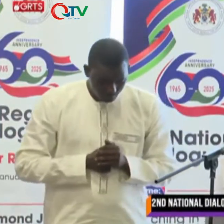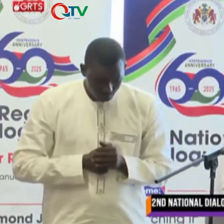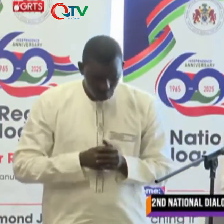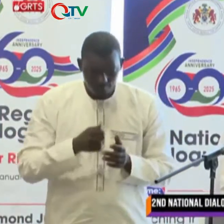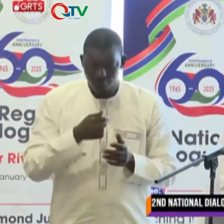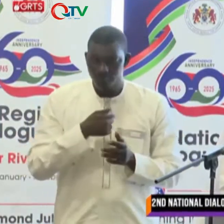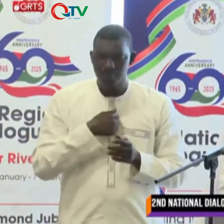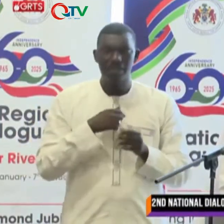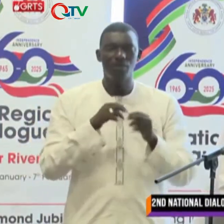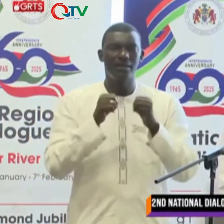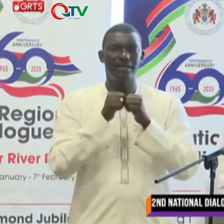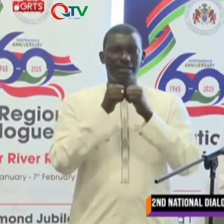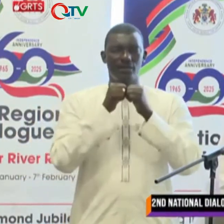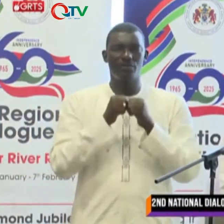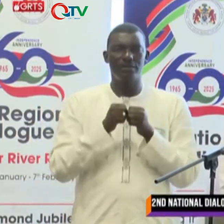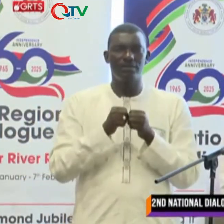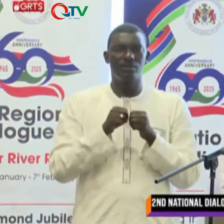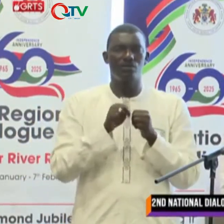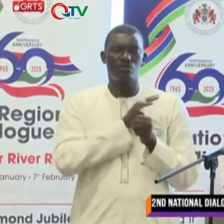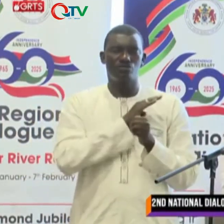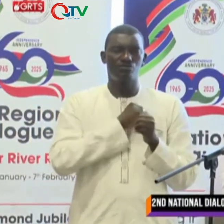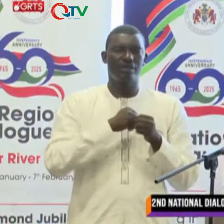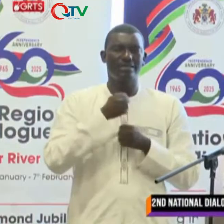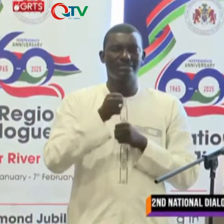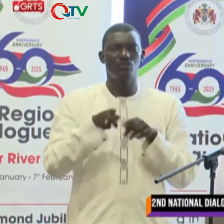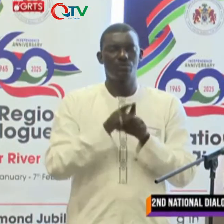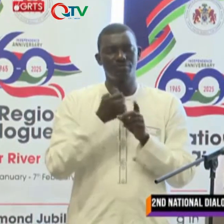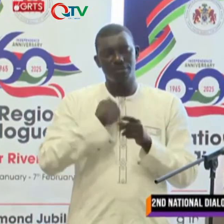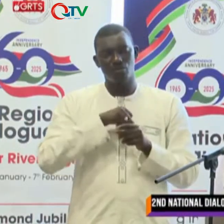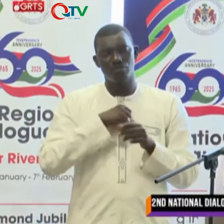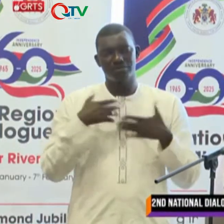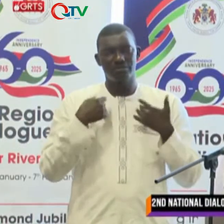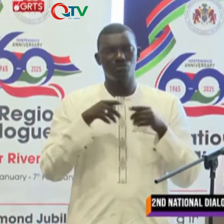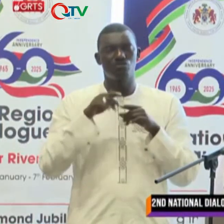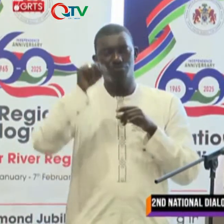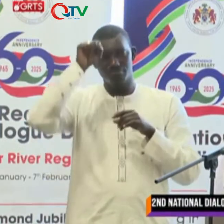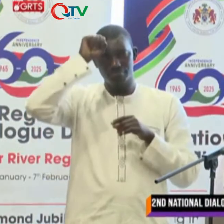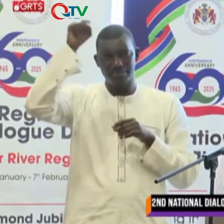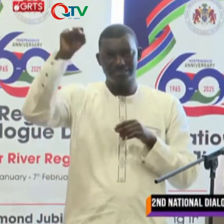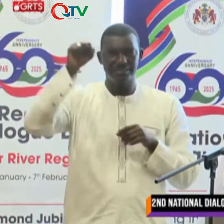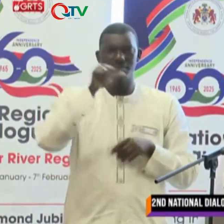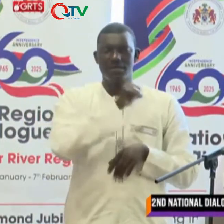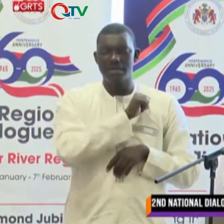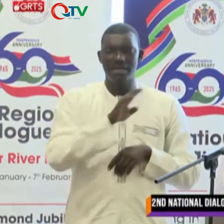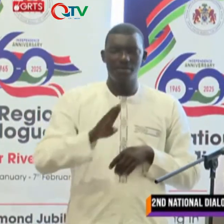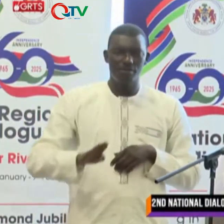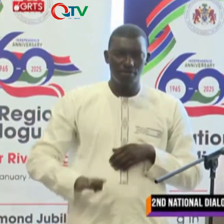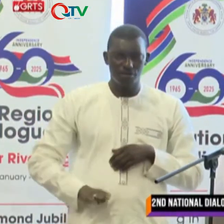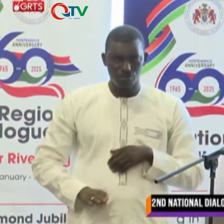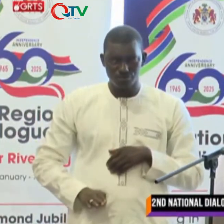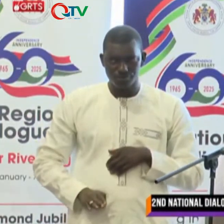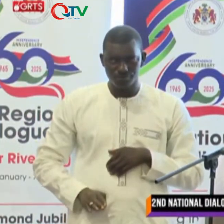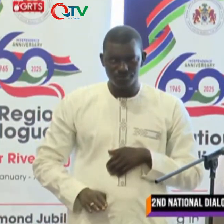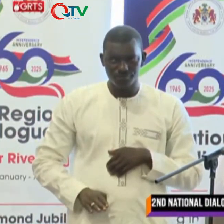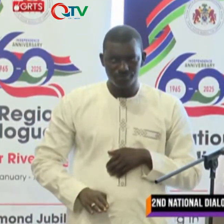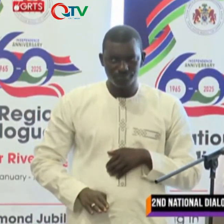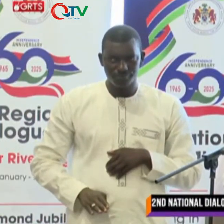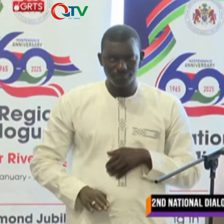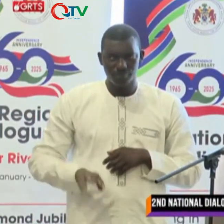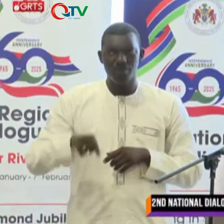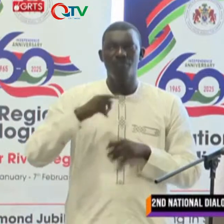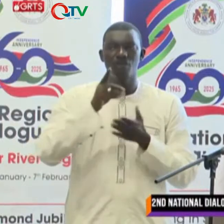I will extend my gratitude to His Excellency President Adama Barrow